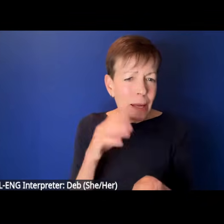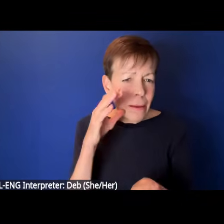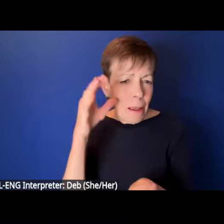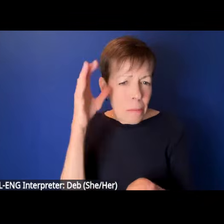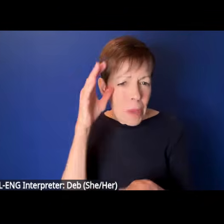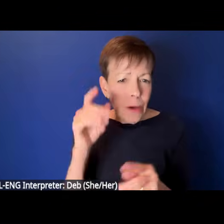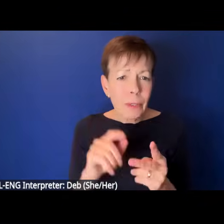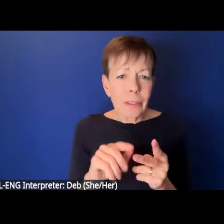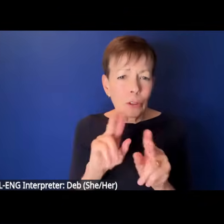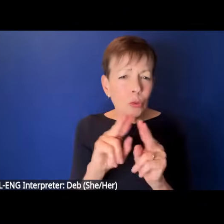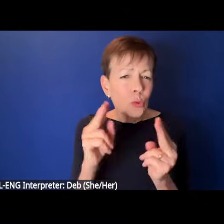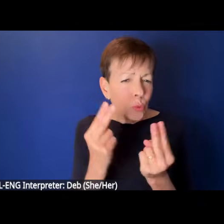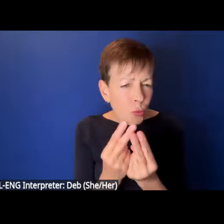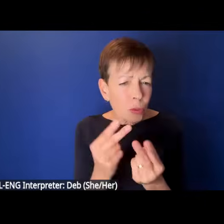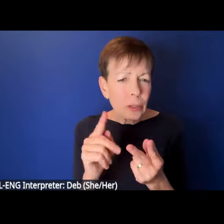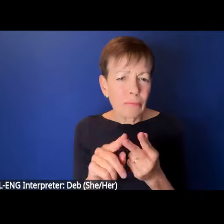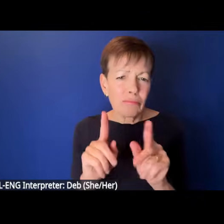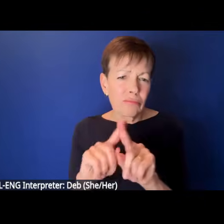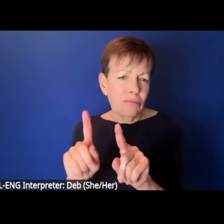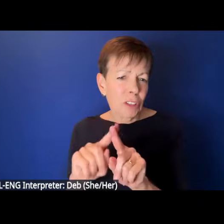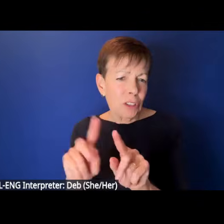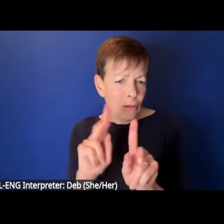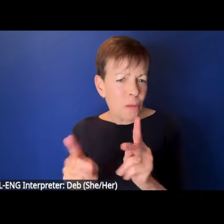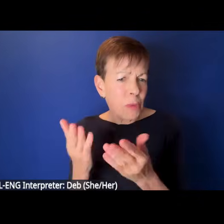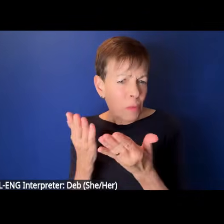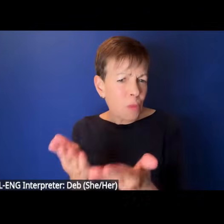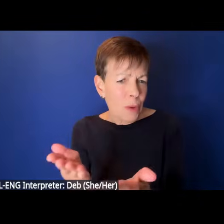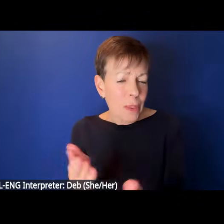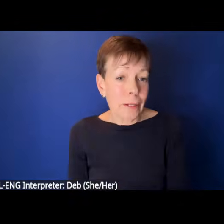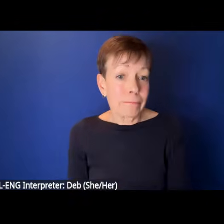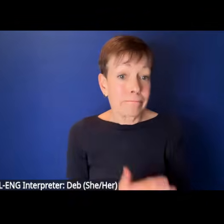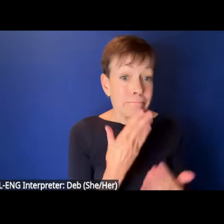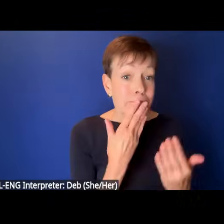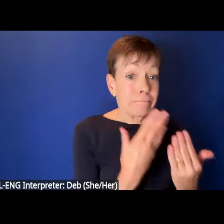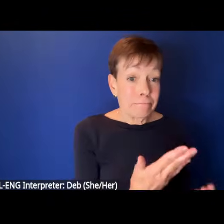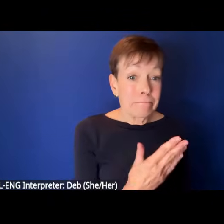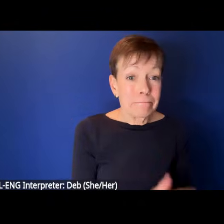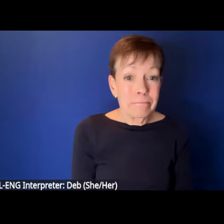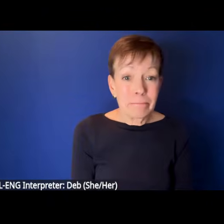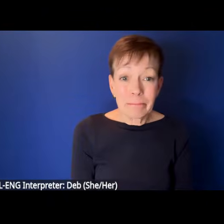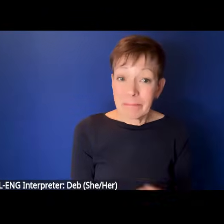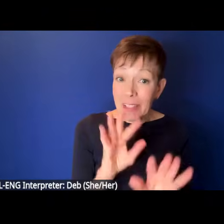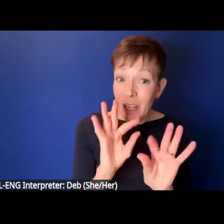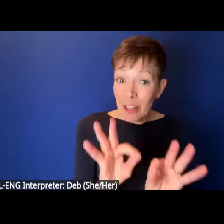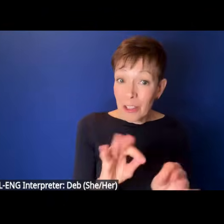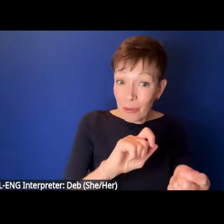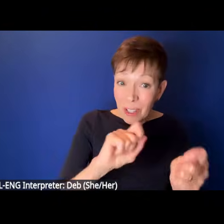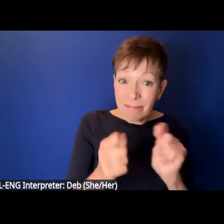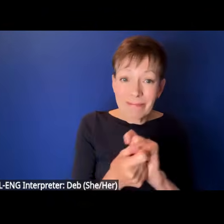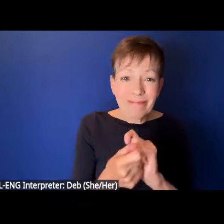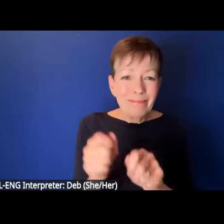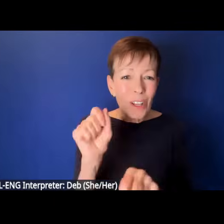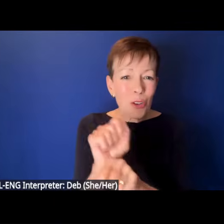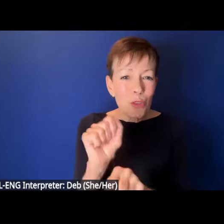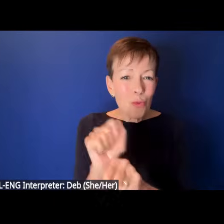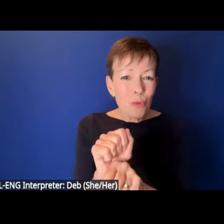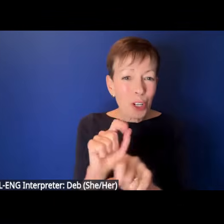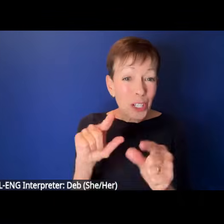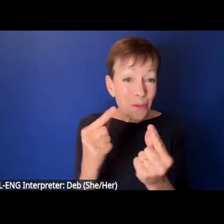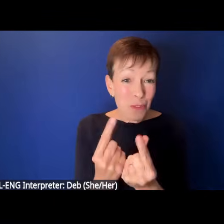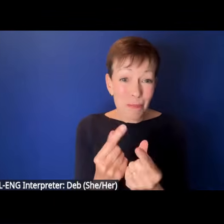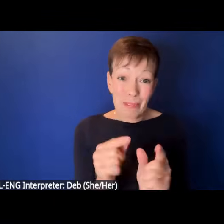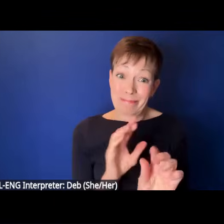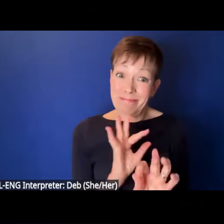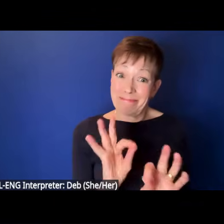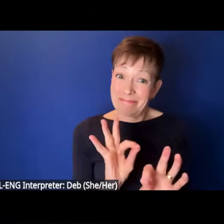people that know this. Thank you very much. It's great to hear that it's turned into a working group. Sounds like a collaborative model. Thank